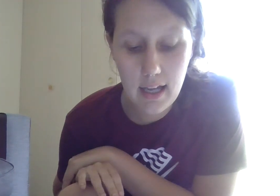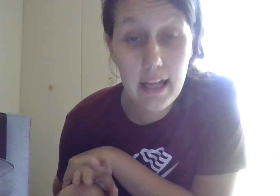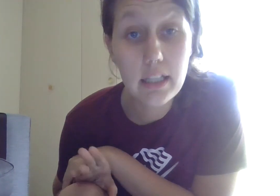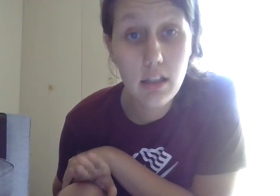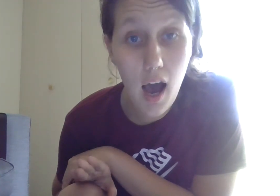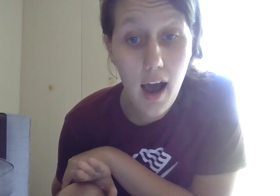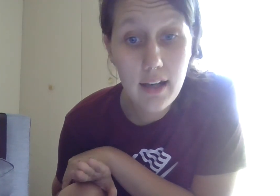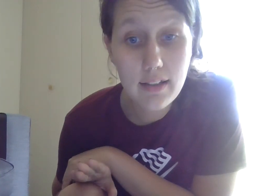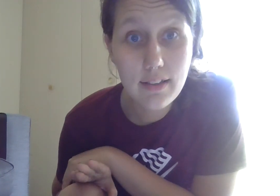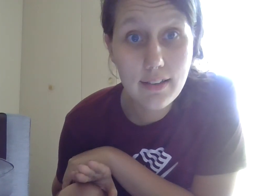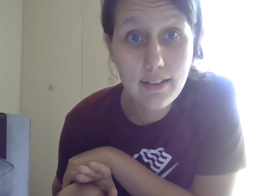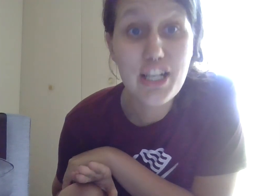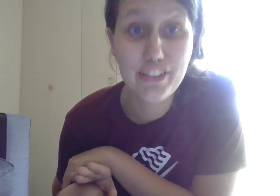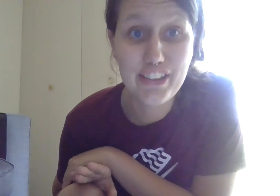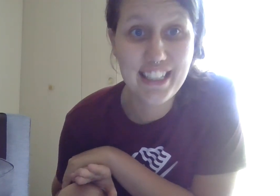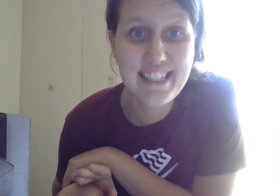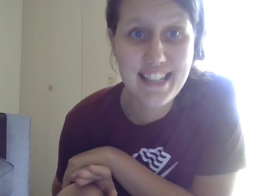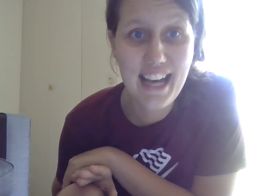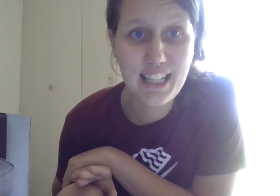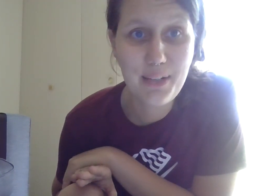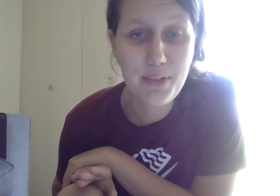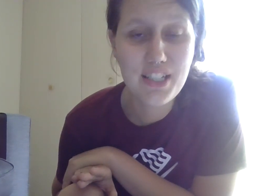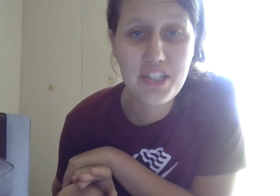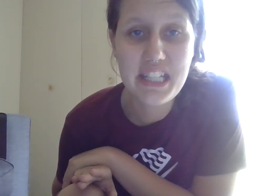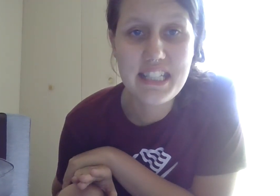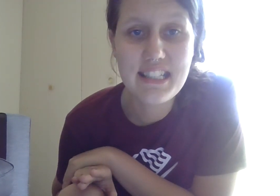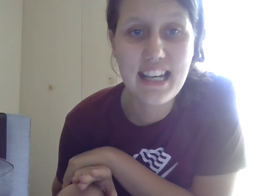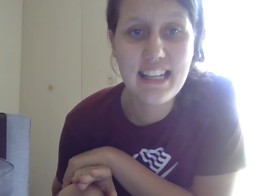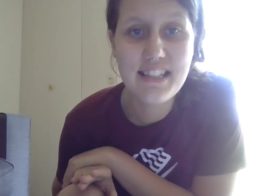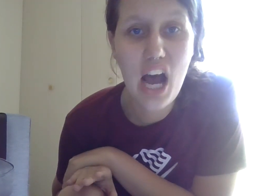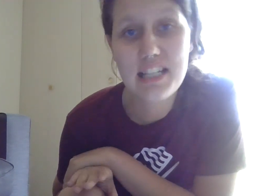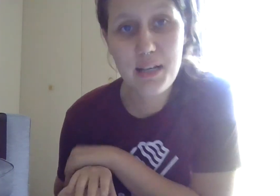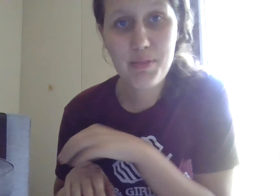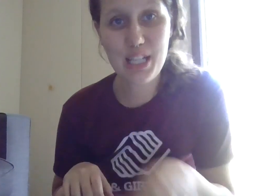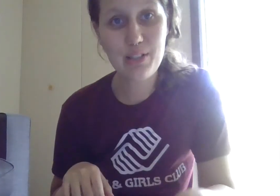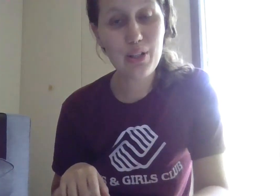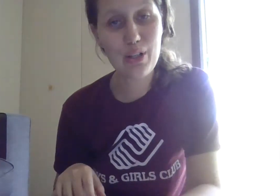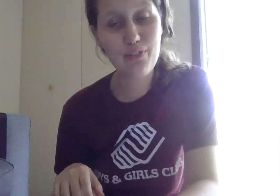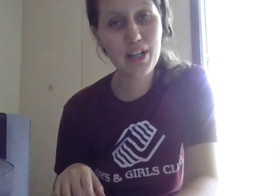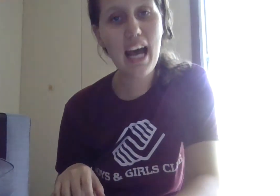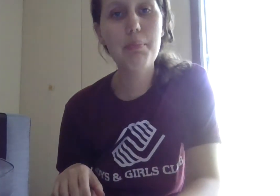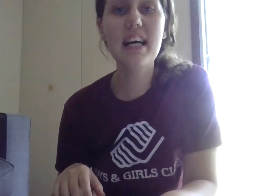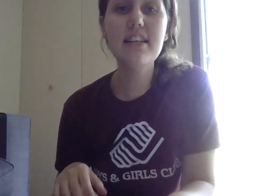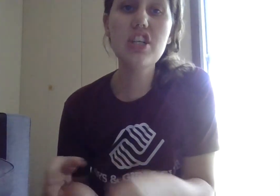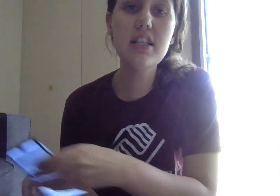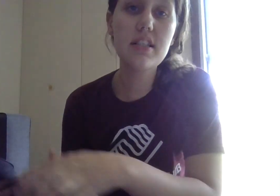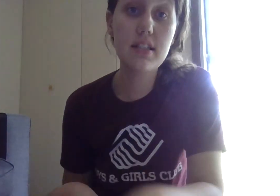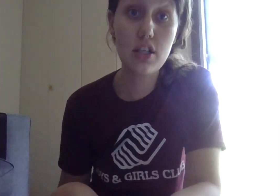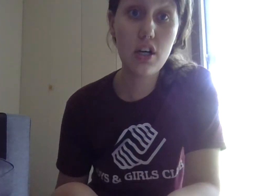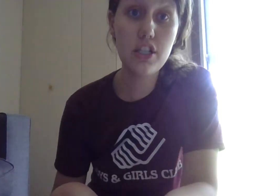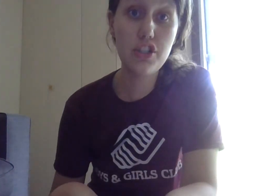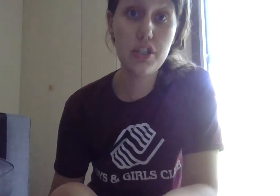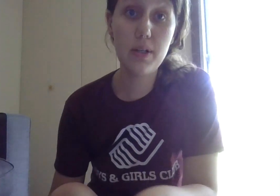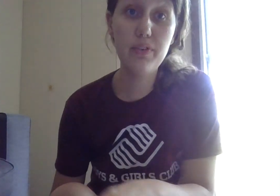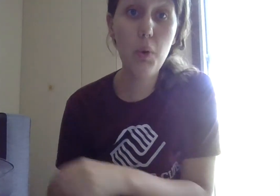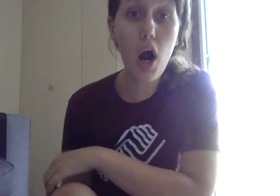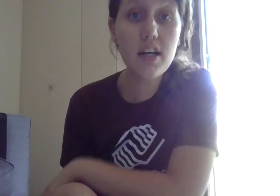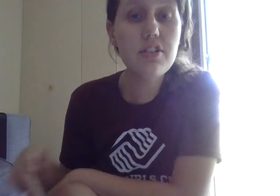a lot to learn in sign language. It's not something you learn overnight, but that shouldn't discourage you. If you are interested